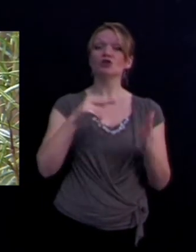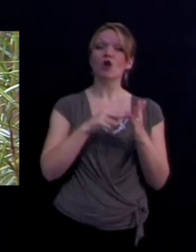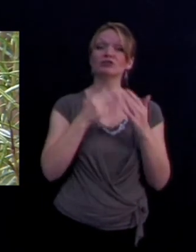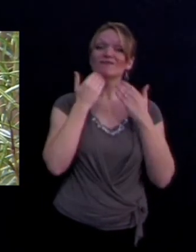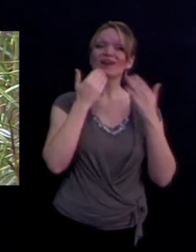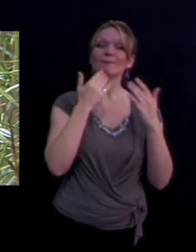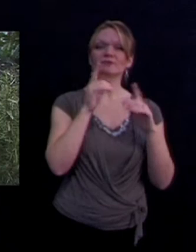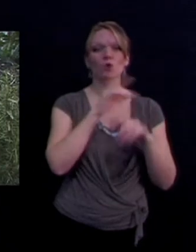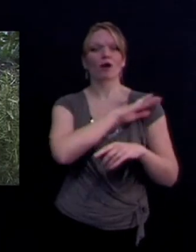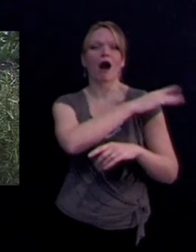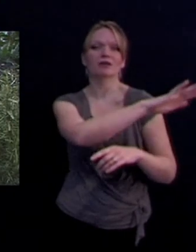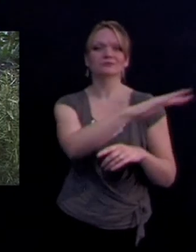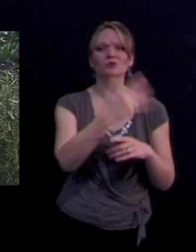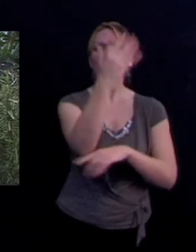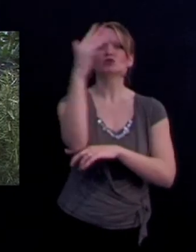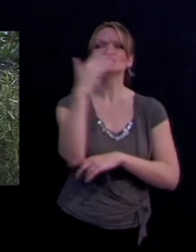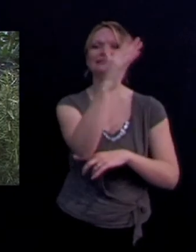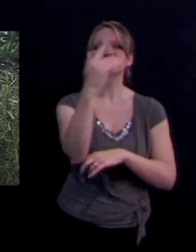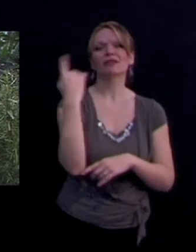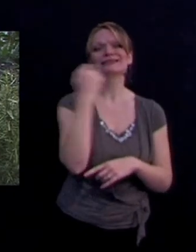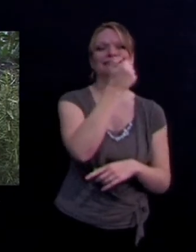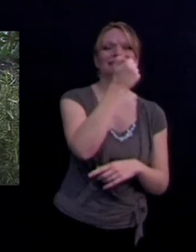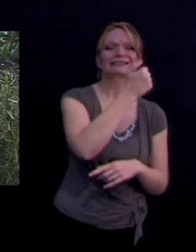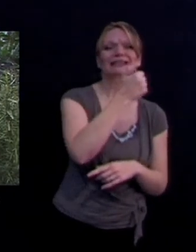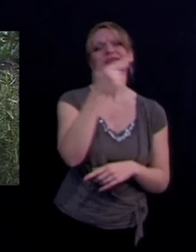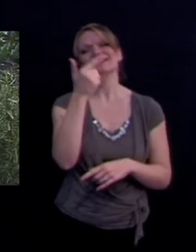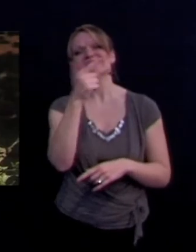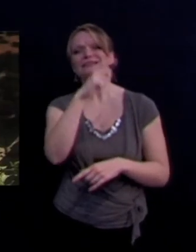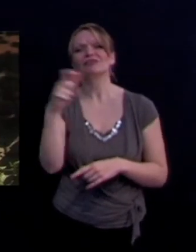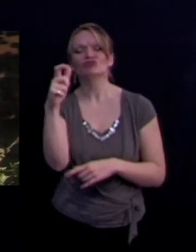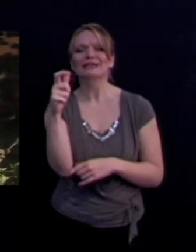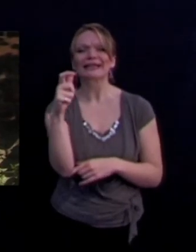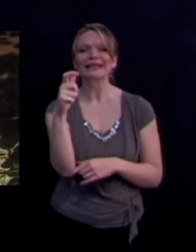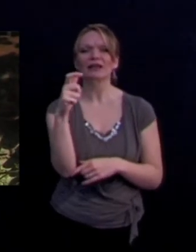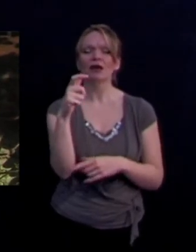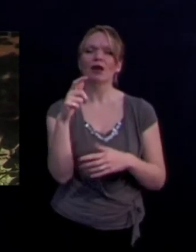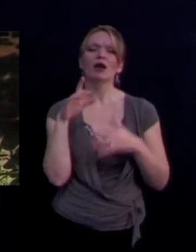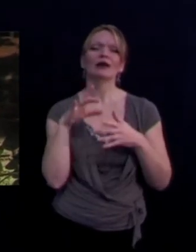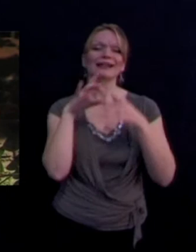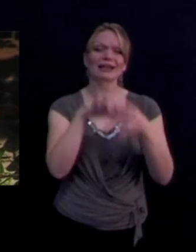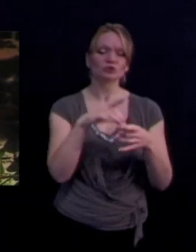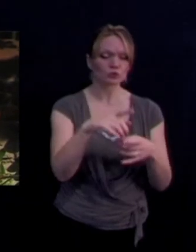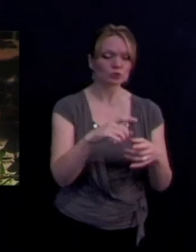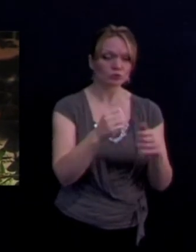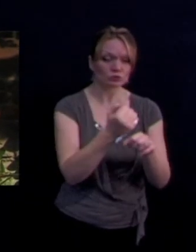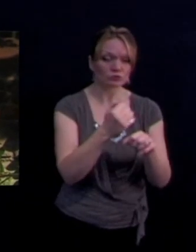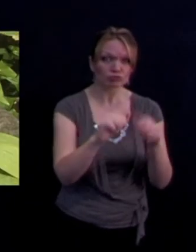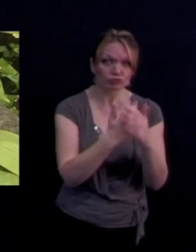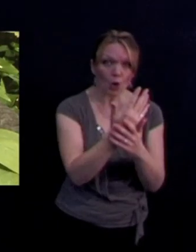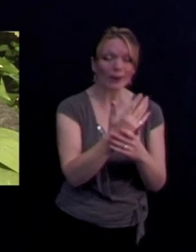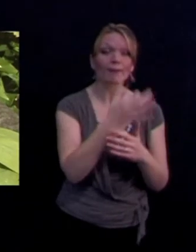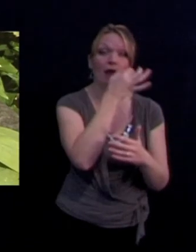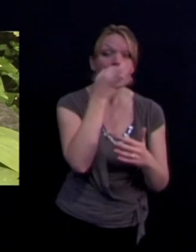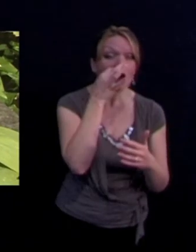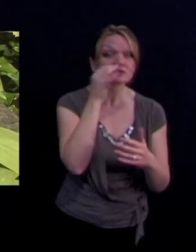of gardens and orchards in the 16th and 17th centuries, and there was a strong connection with the cultivation of plants with the influx of settlers